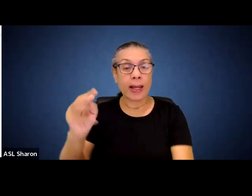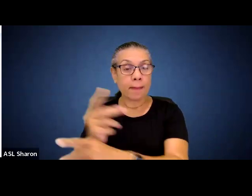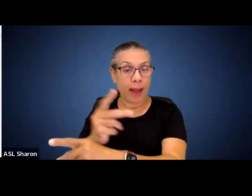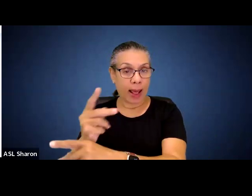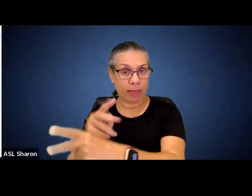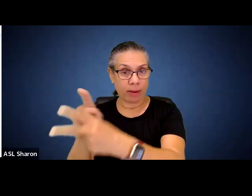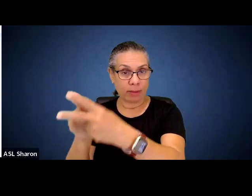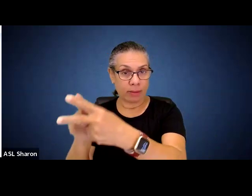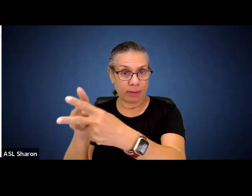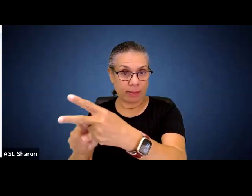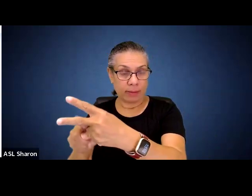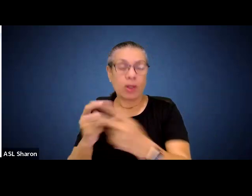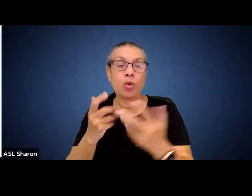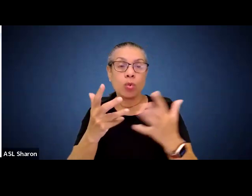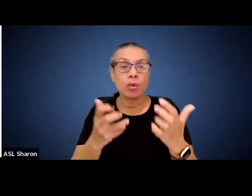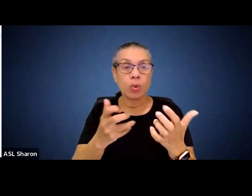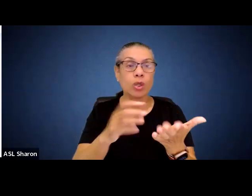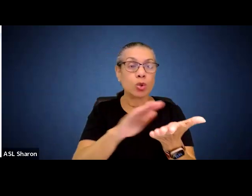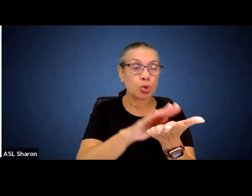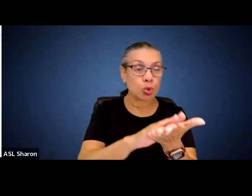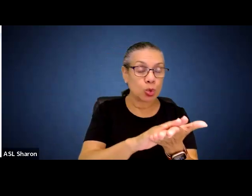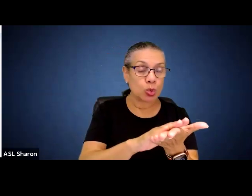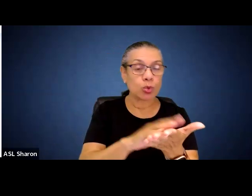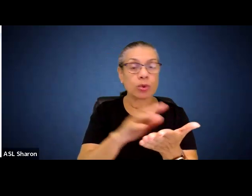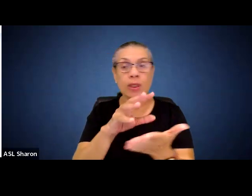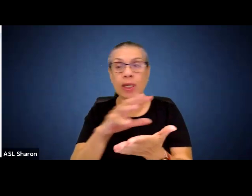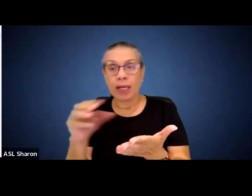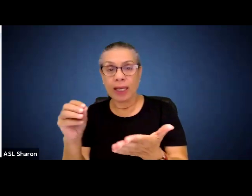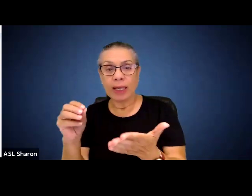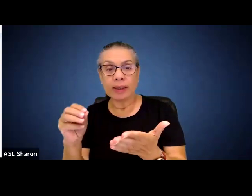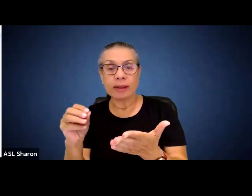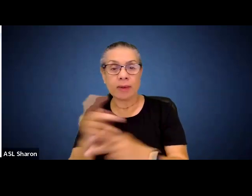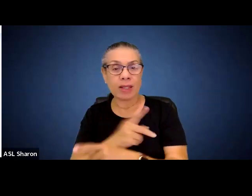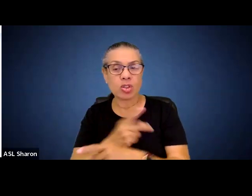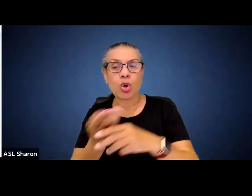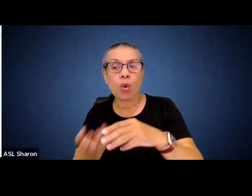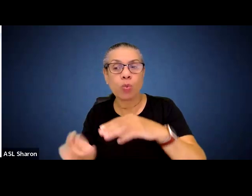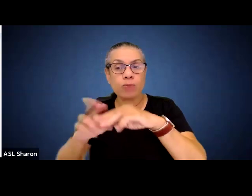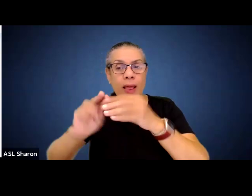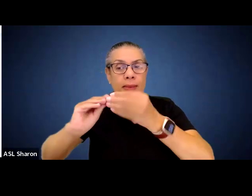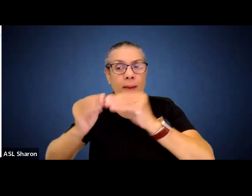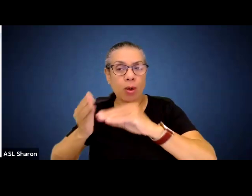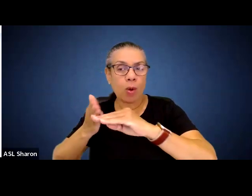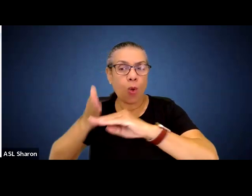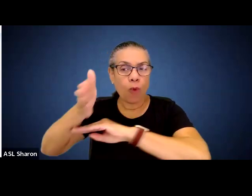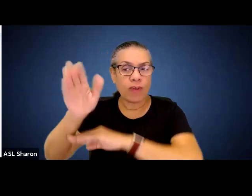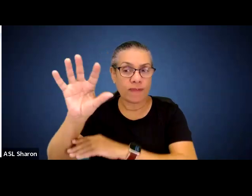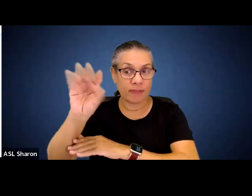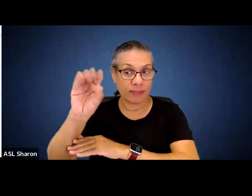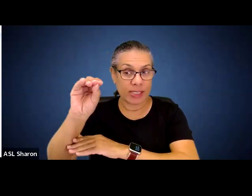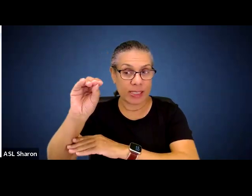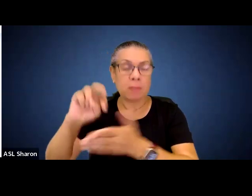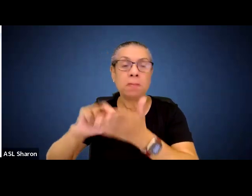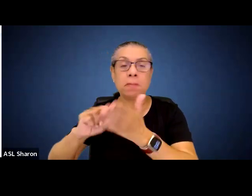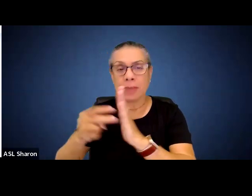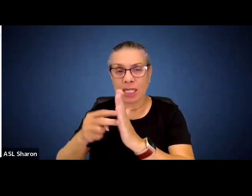We want to see schools and student subgroups with median growth over 50. Growth of 50 or above means a